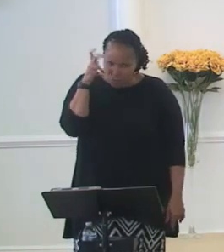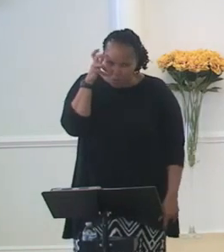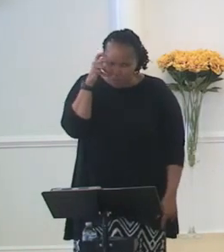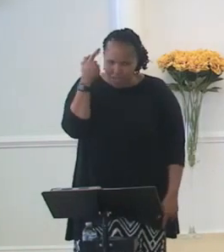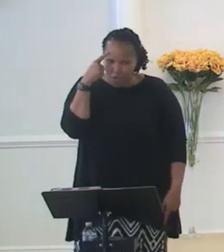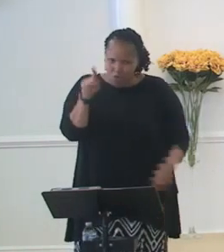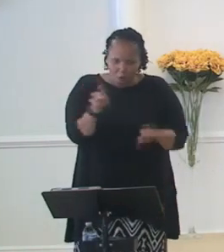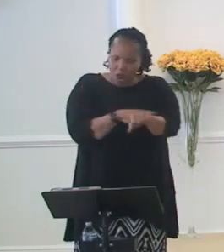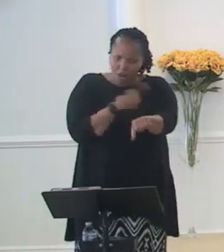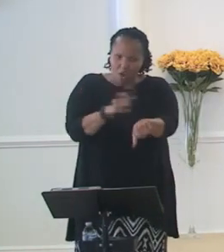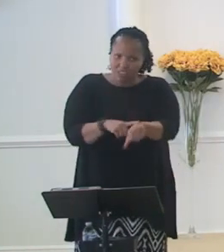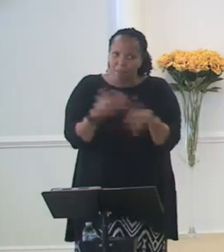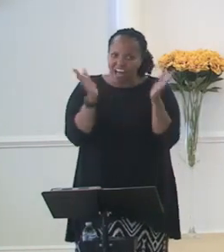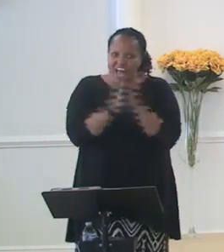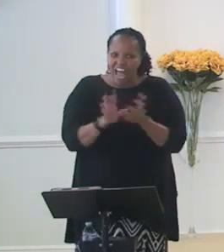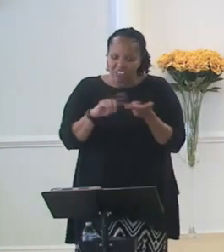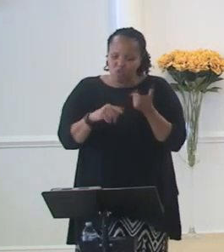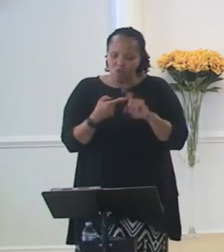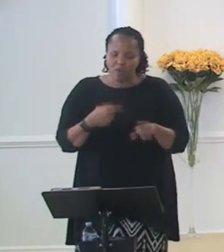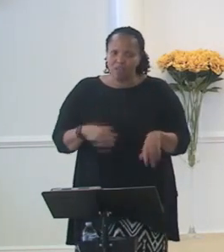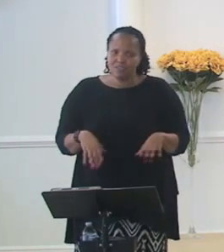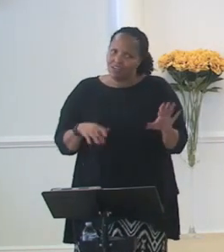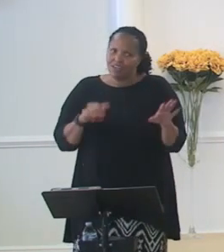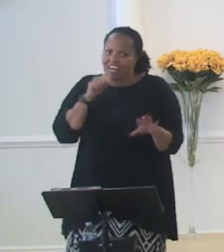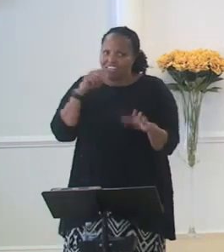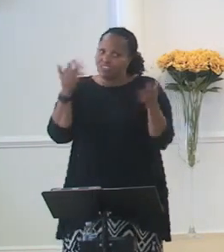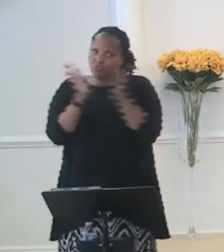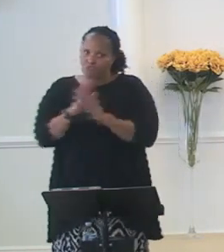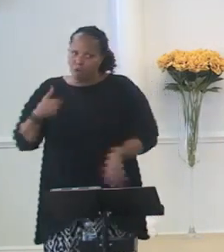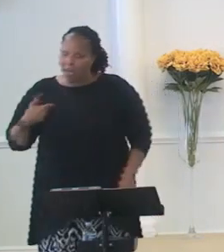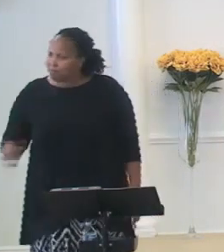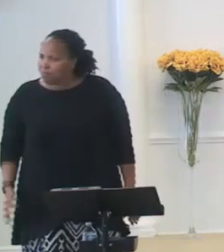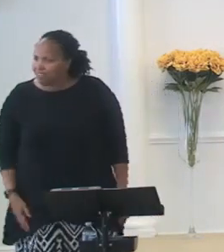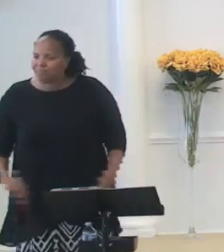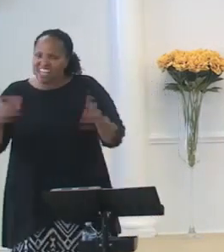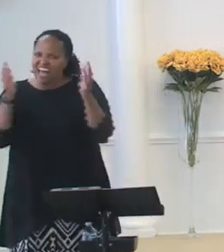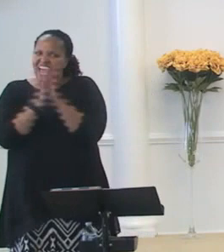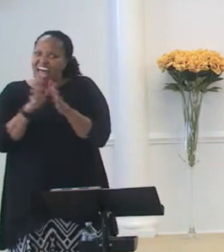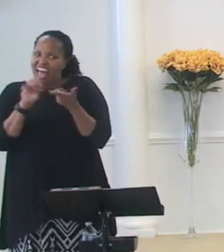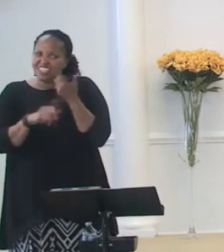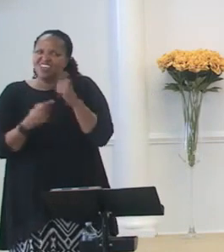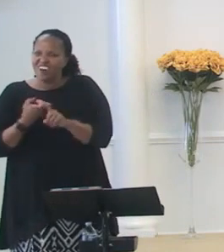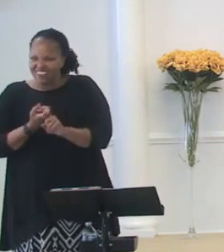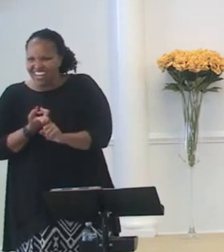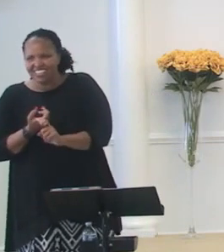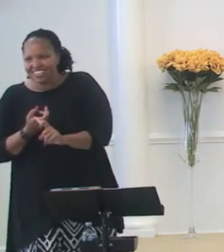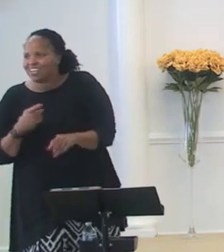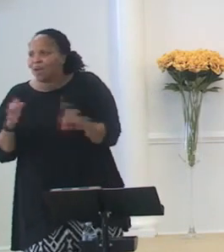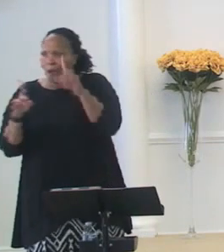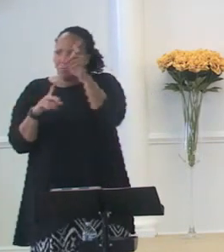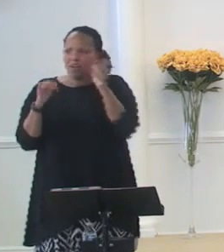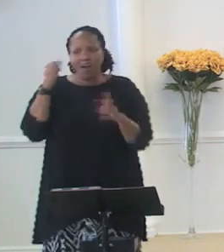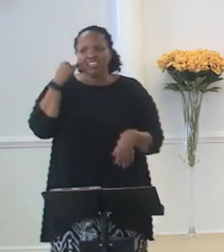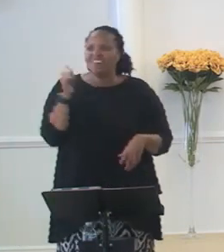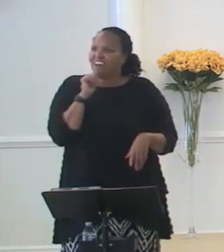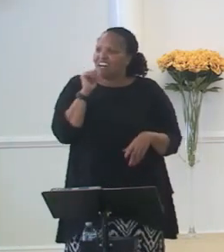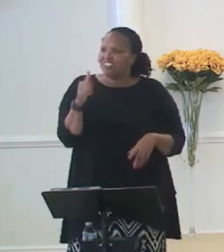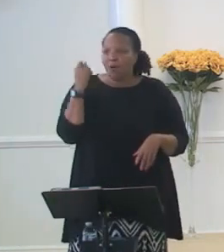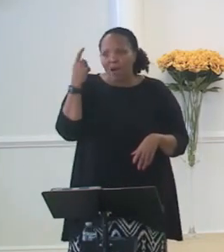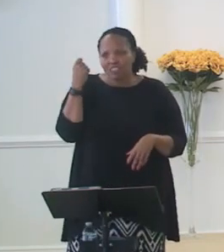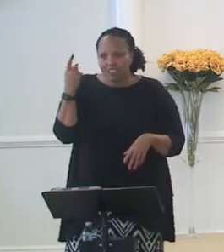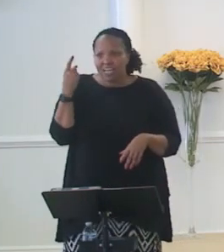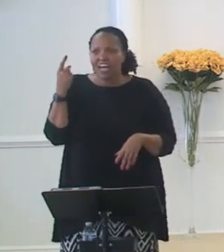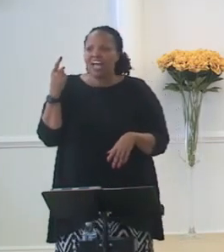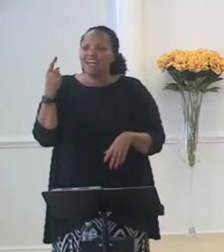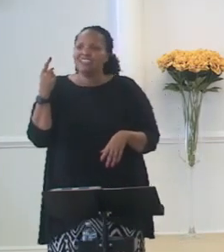for long. Ask your friends. You ain't got to ask your pastor. Ask your friends. So because if I don't understand